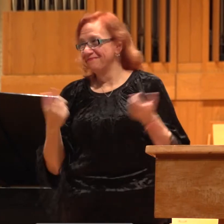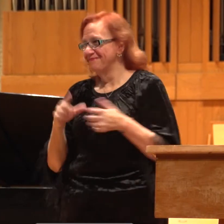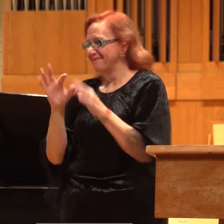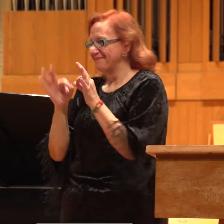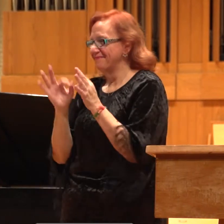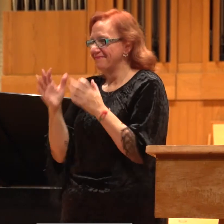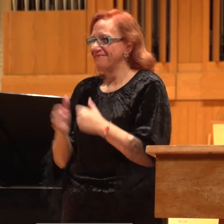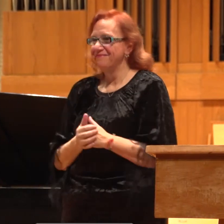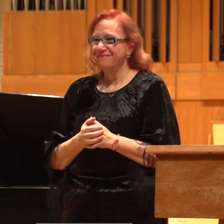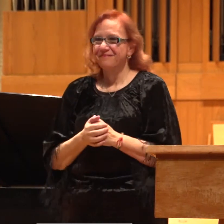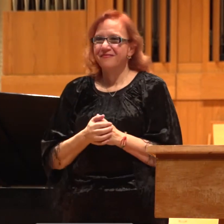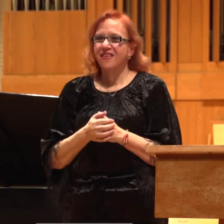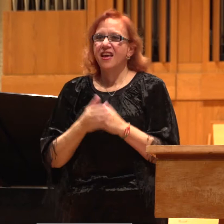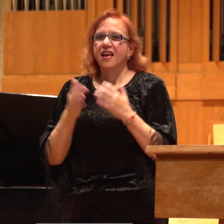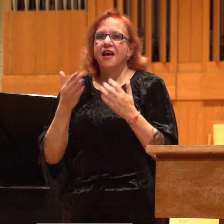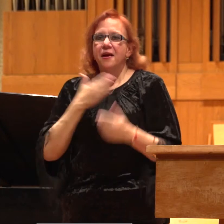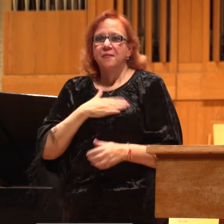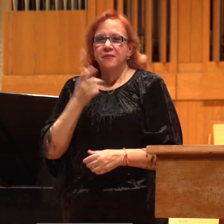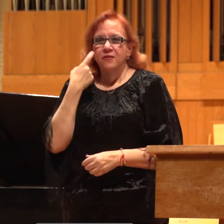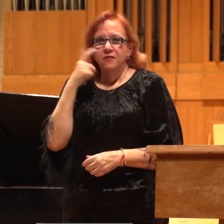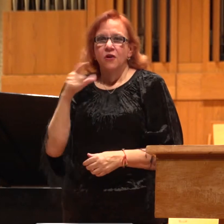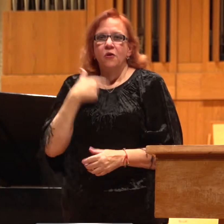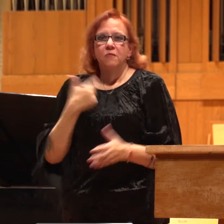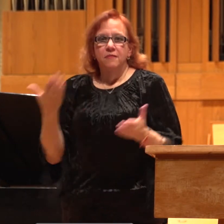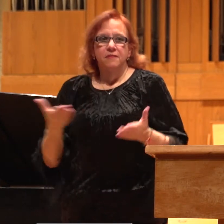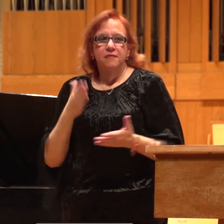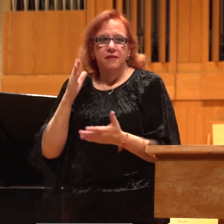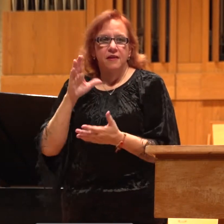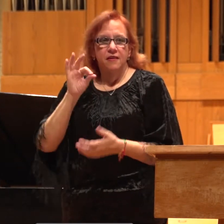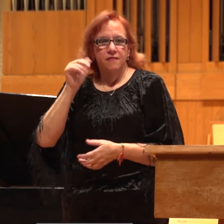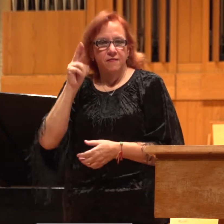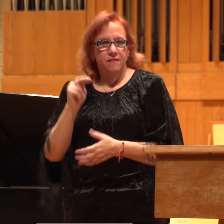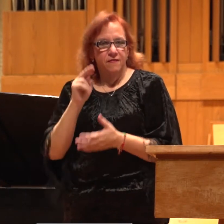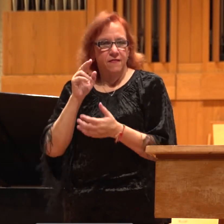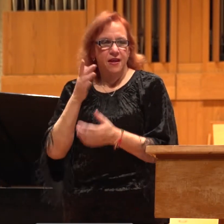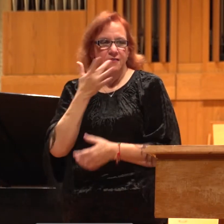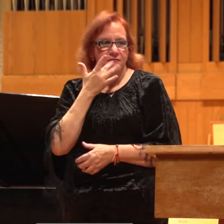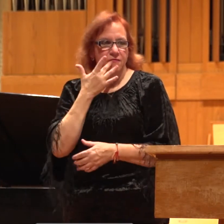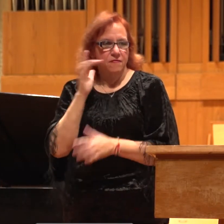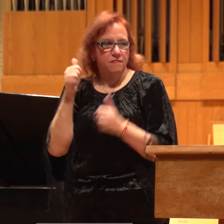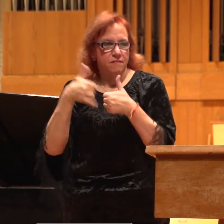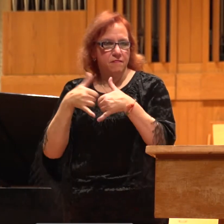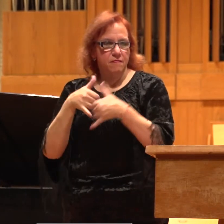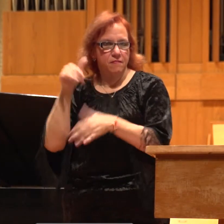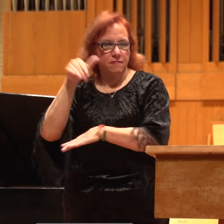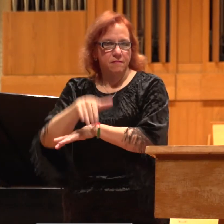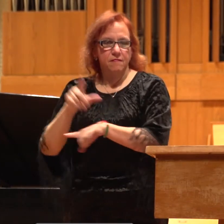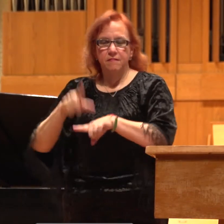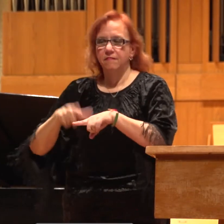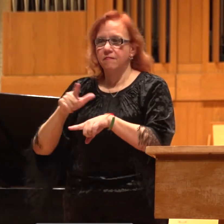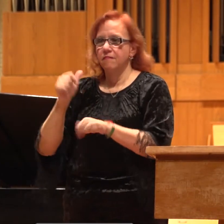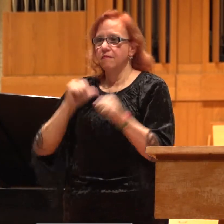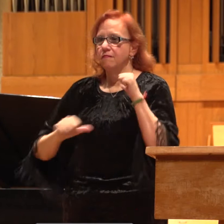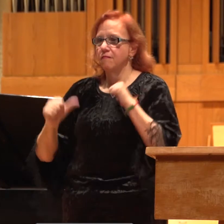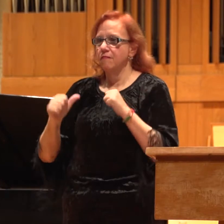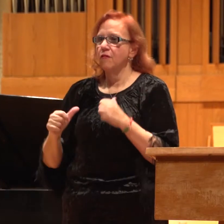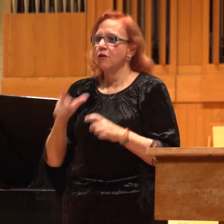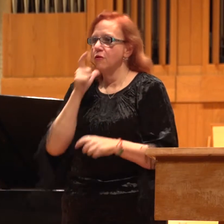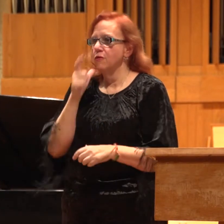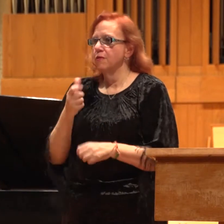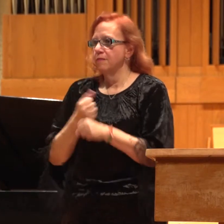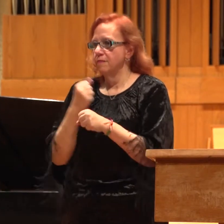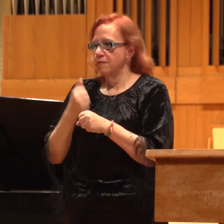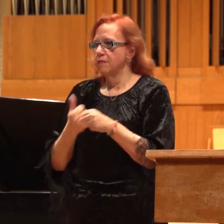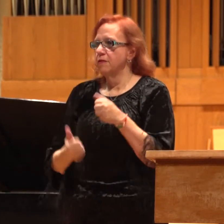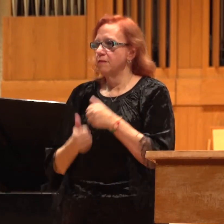interpretation. Please note that we will present a fan favorite award tonight based on the performer who receives the most audience